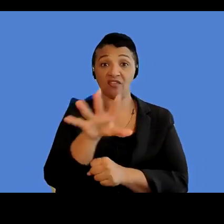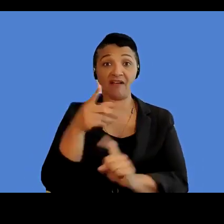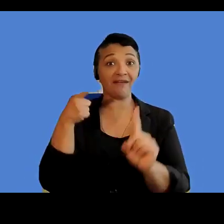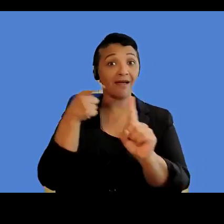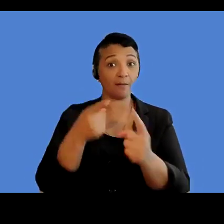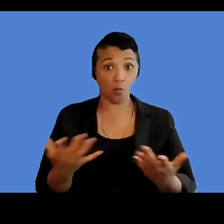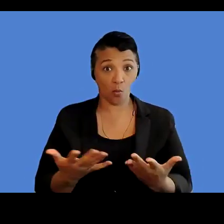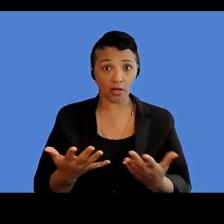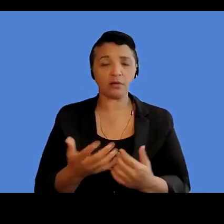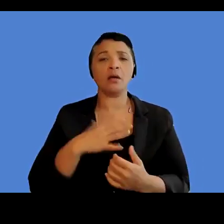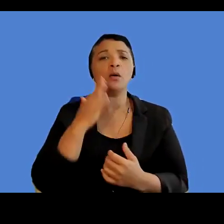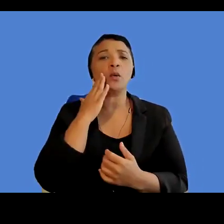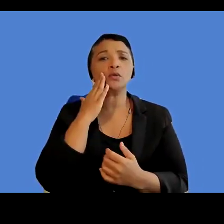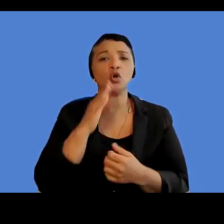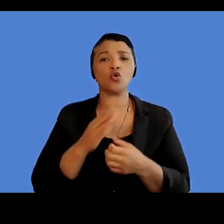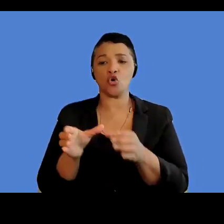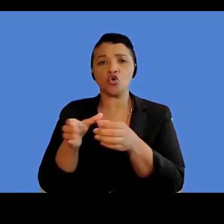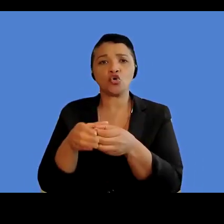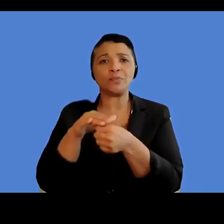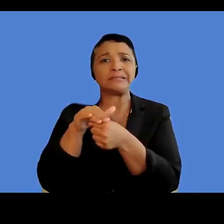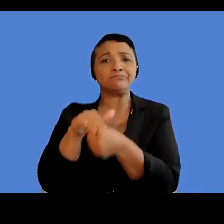that underrepresented groups